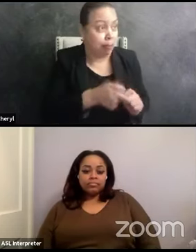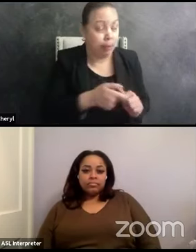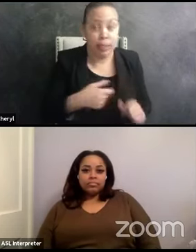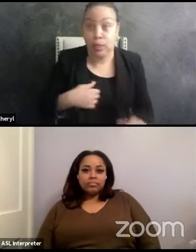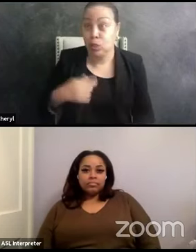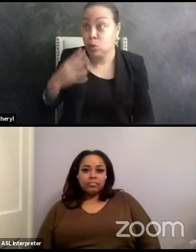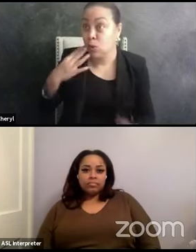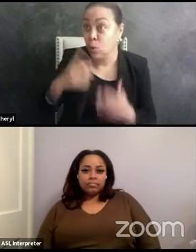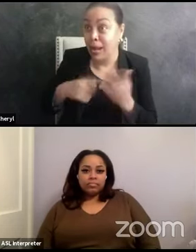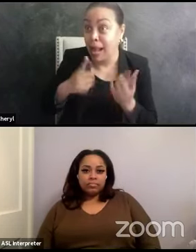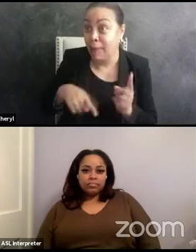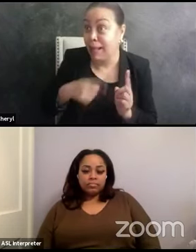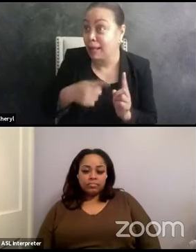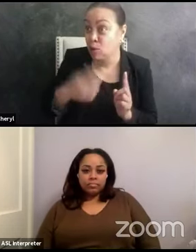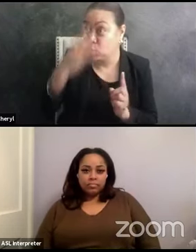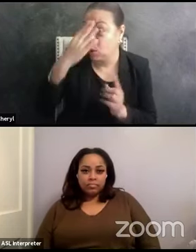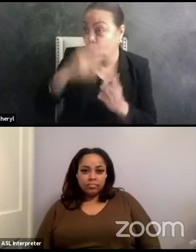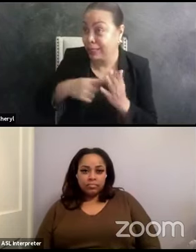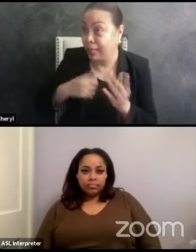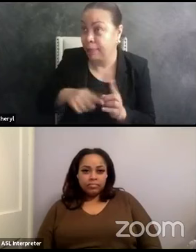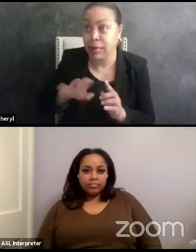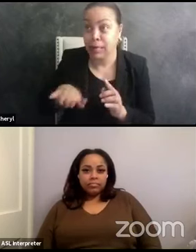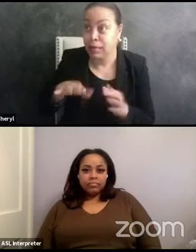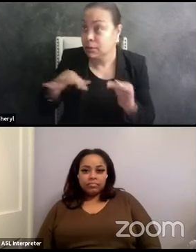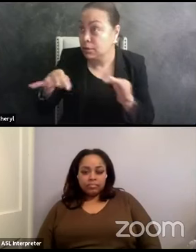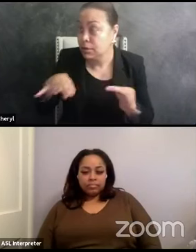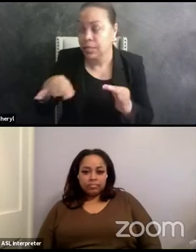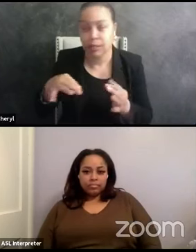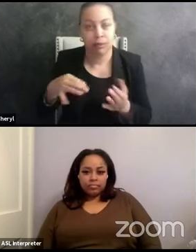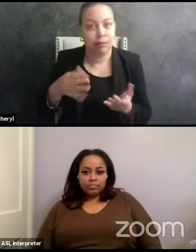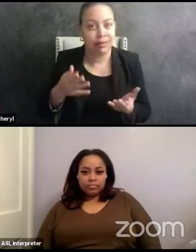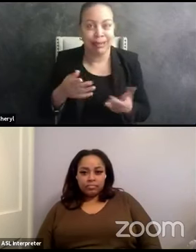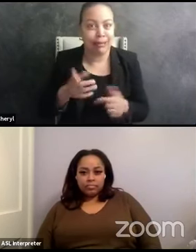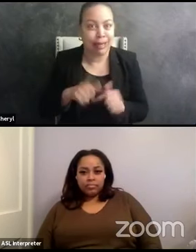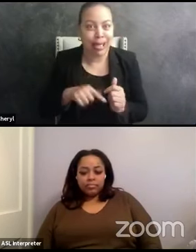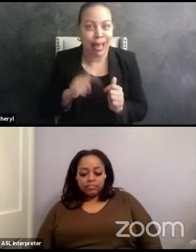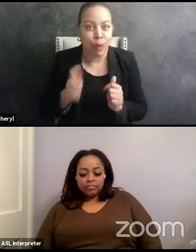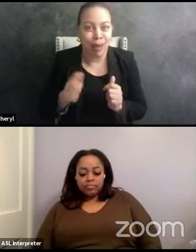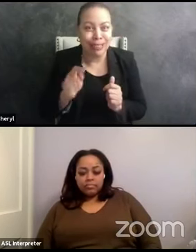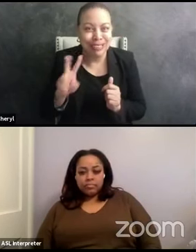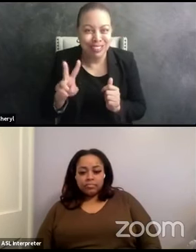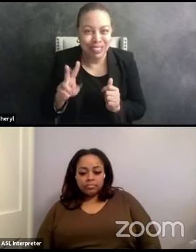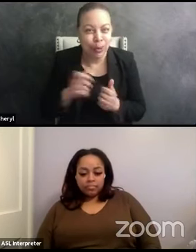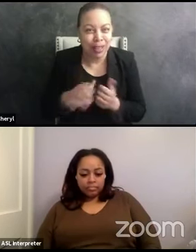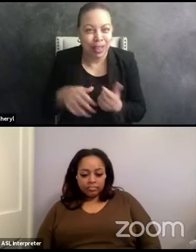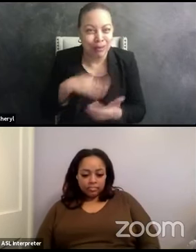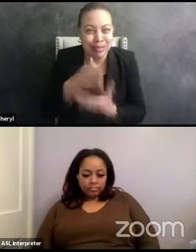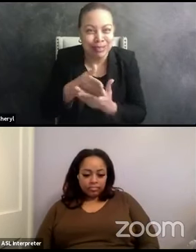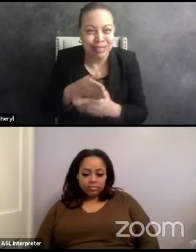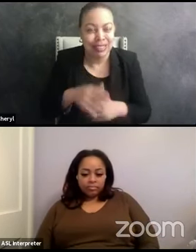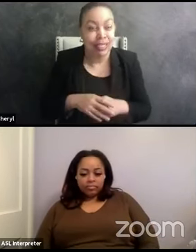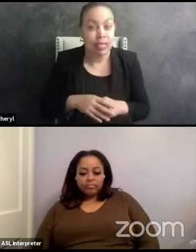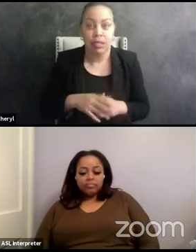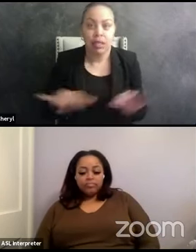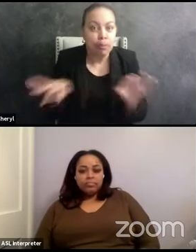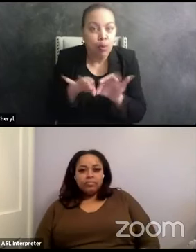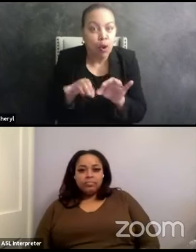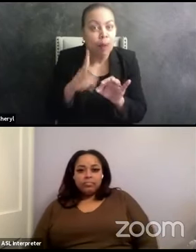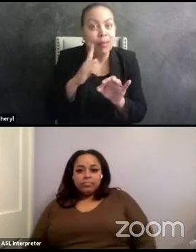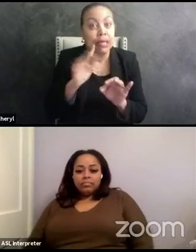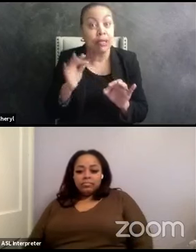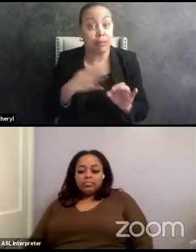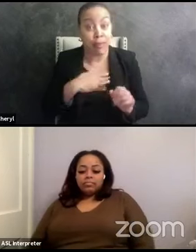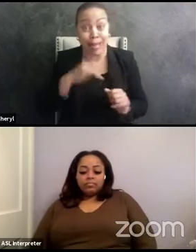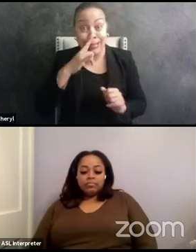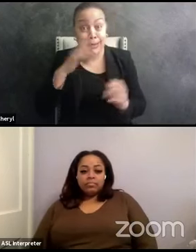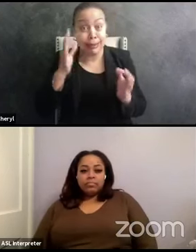this is? Because I want them to know. And I want, if my kids decide to abuse someone,